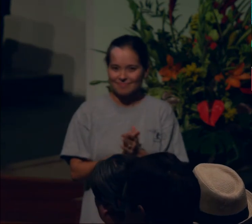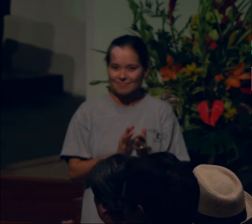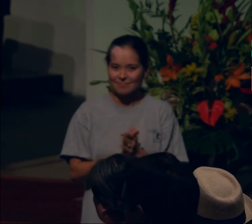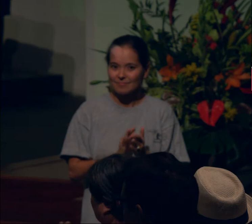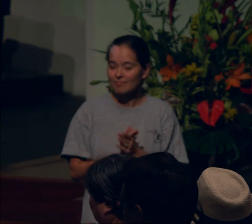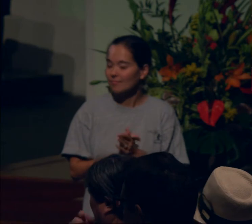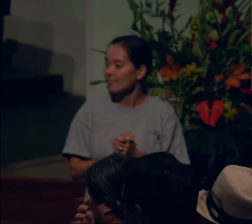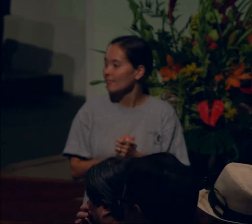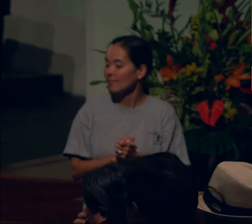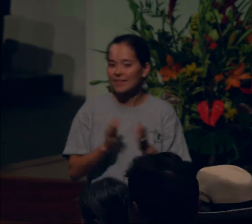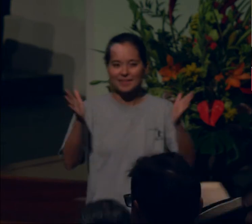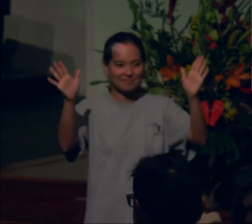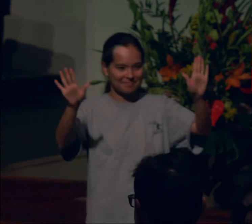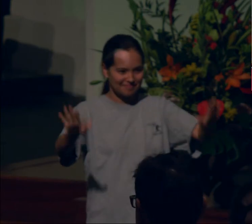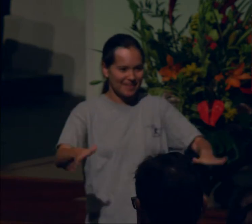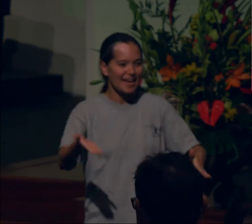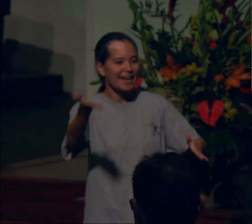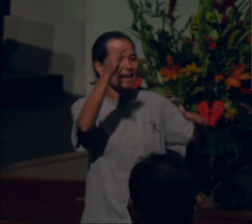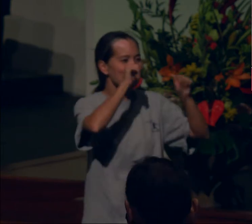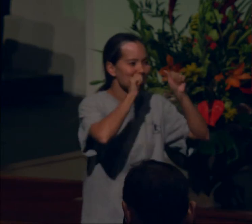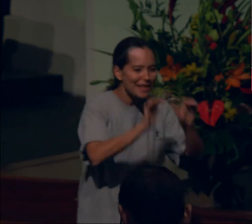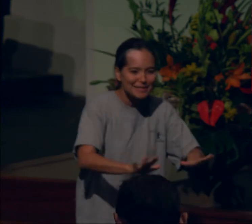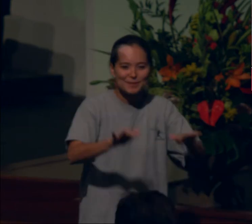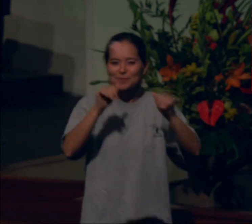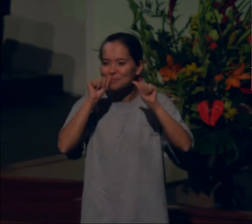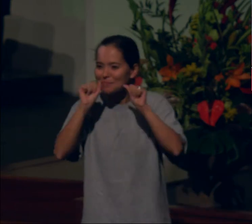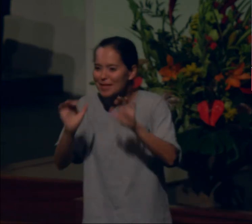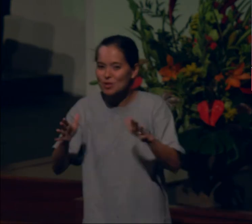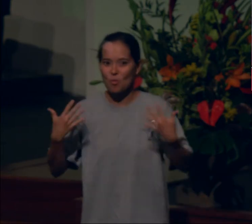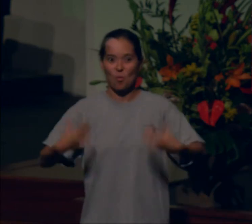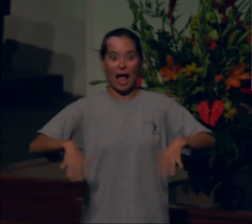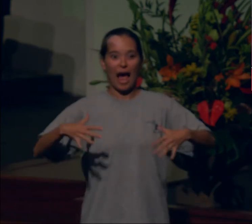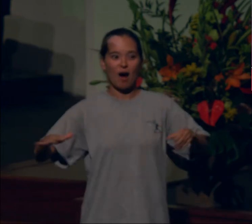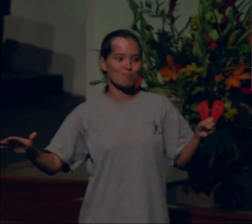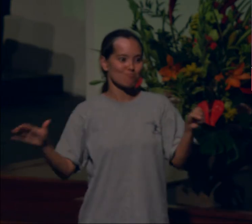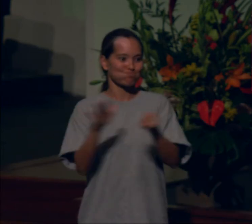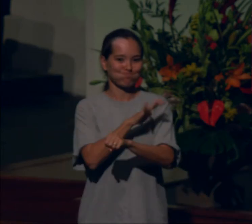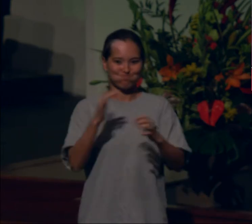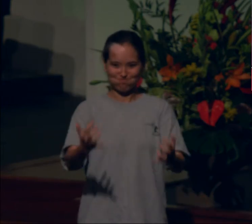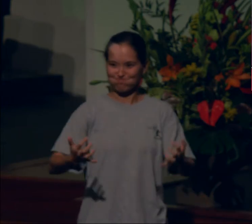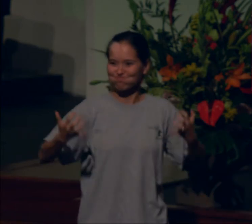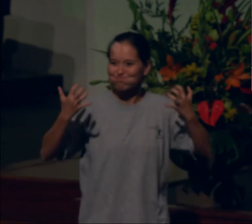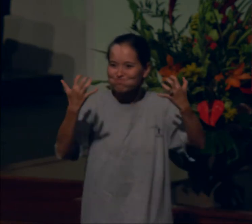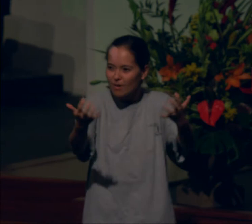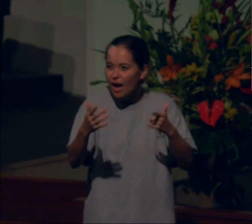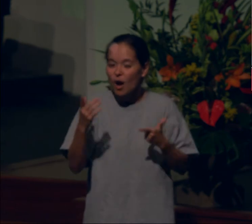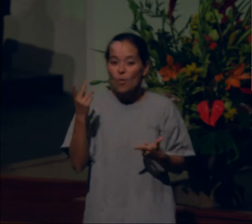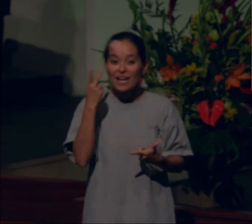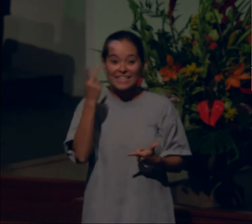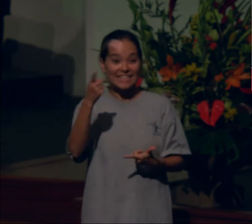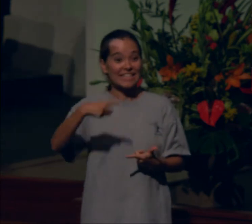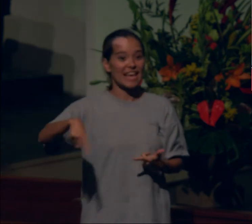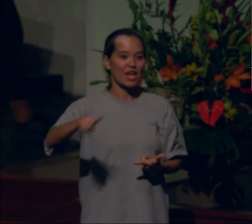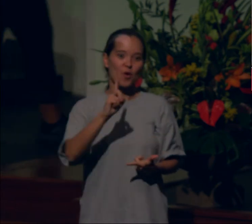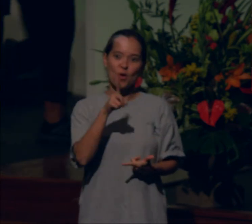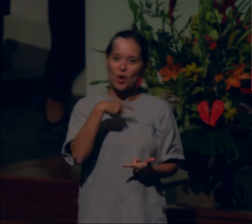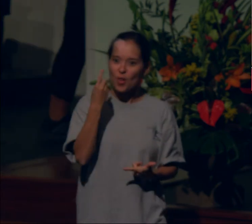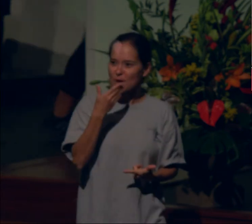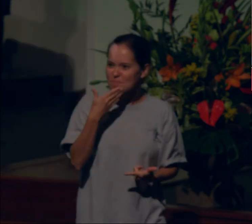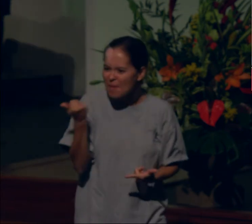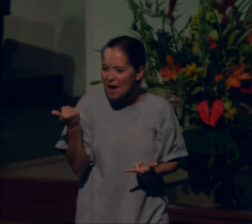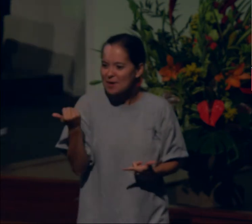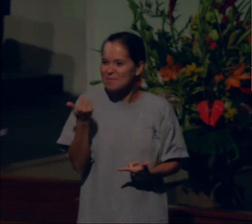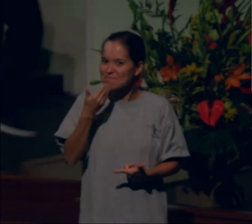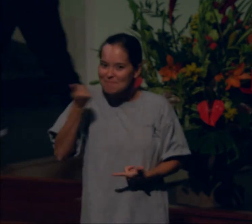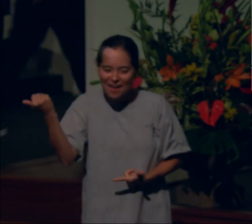You may be seated. God bless you. Wow, the house is full today. And every time I see you, you just look better and better.